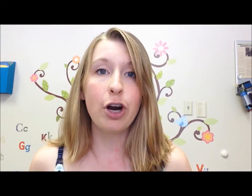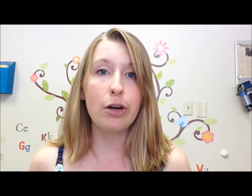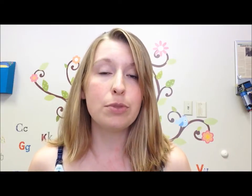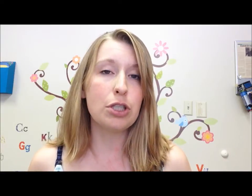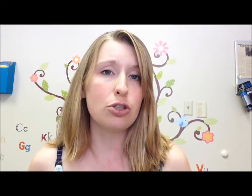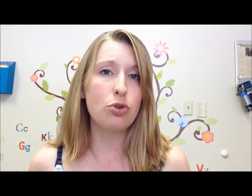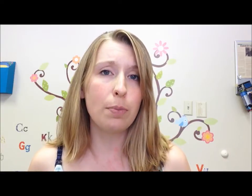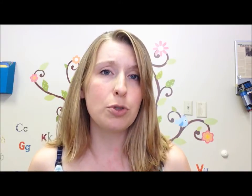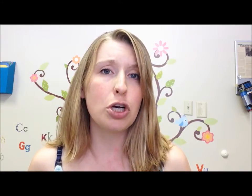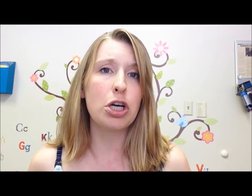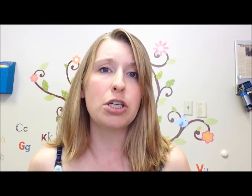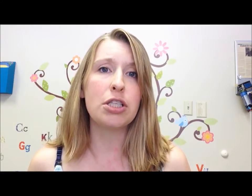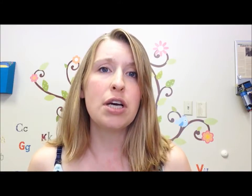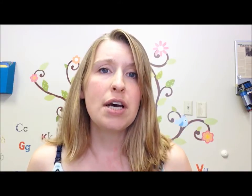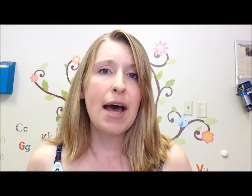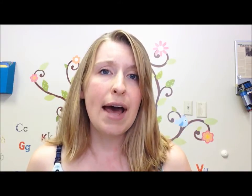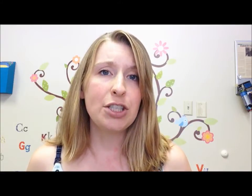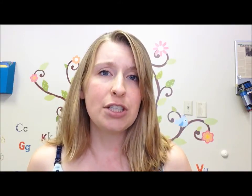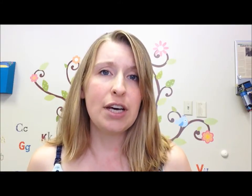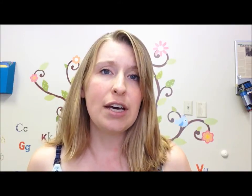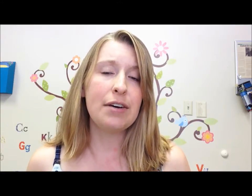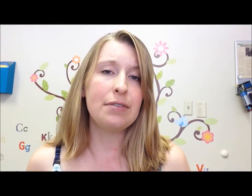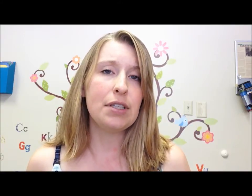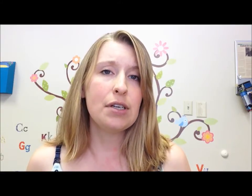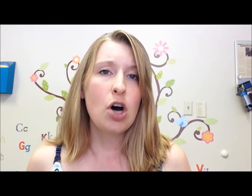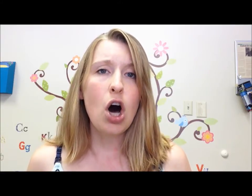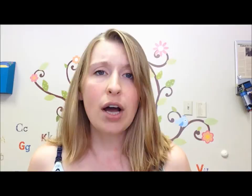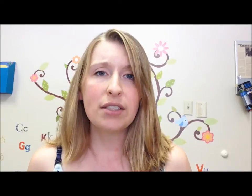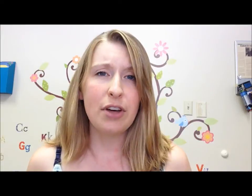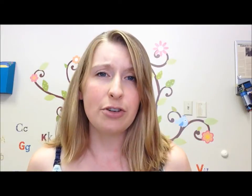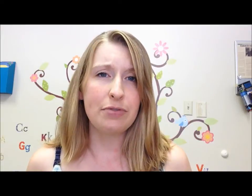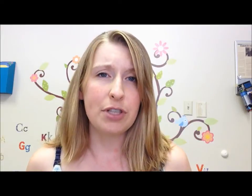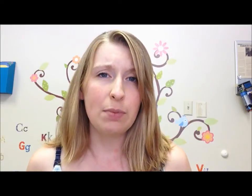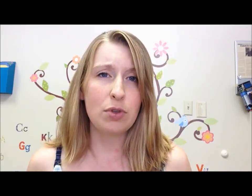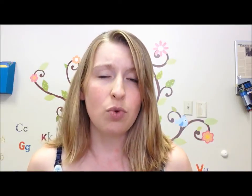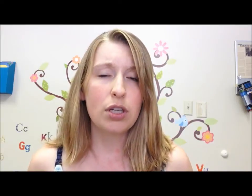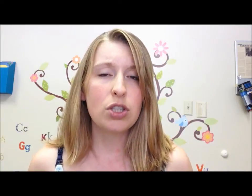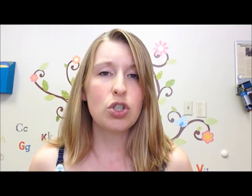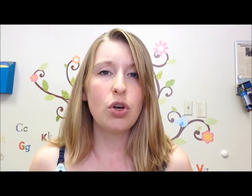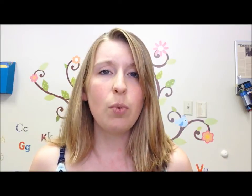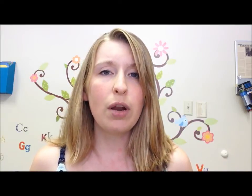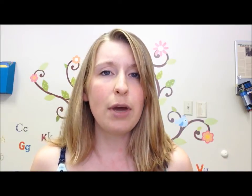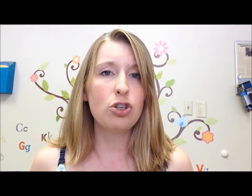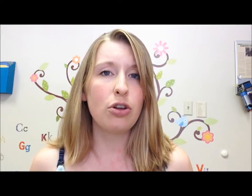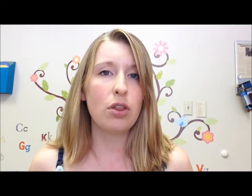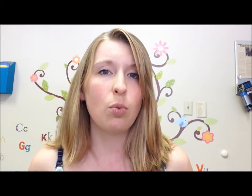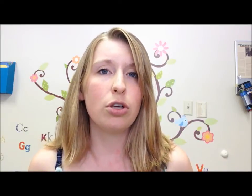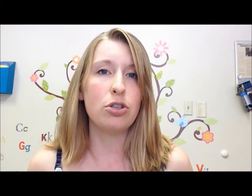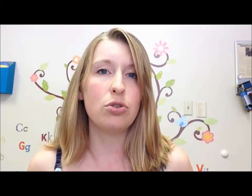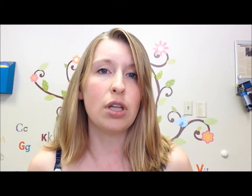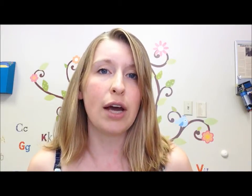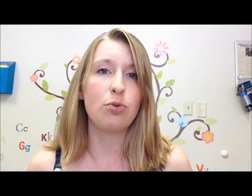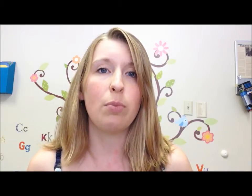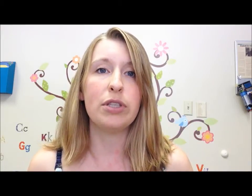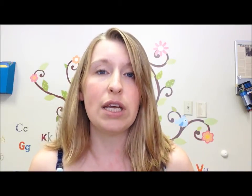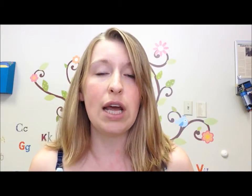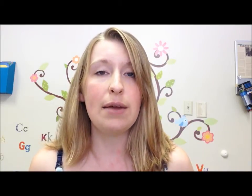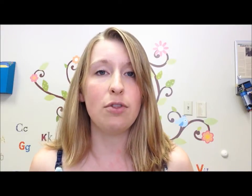verbs, descriptors, adjectives, all kinds of other different types of words. So you want to make sure that the words you select represent a